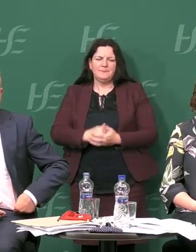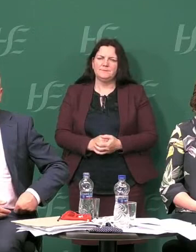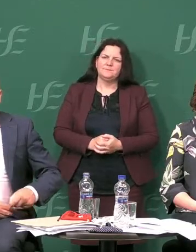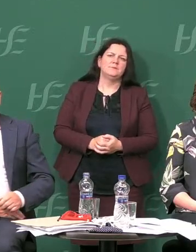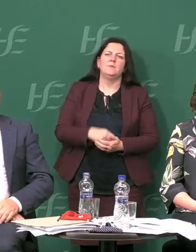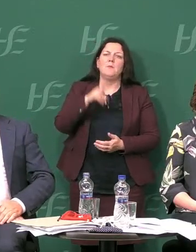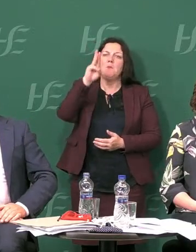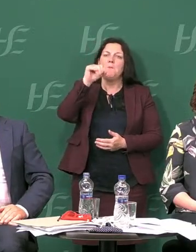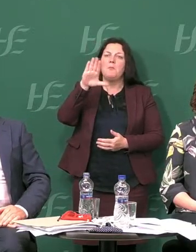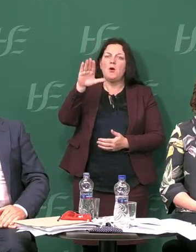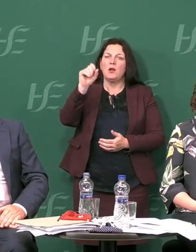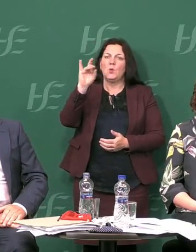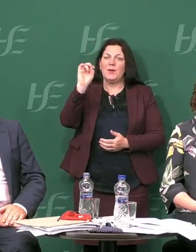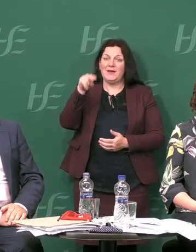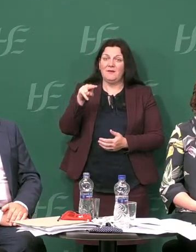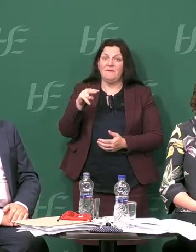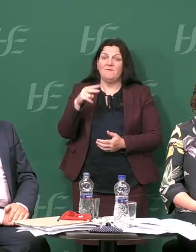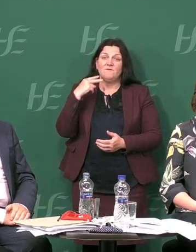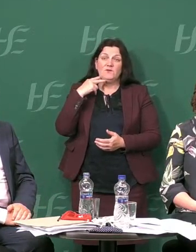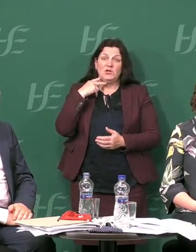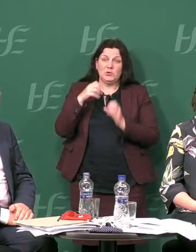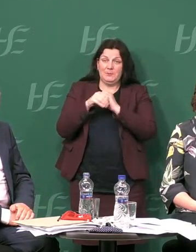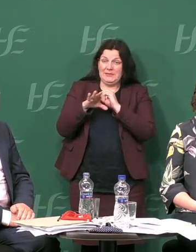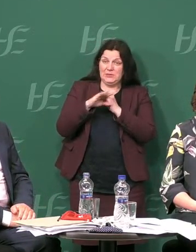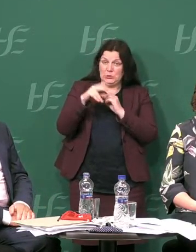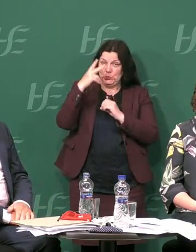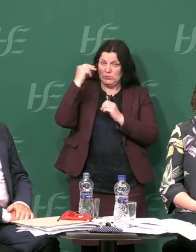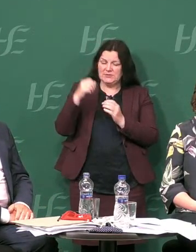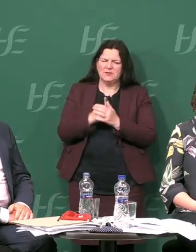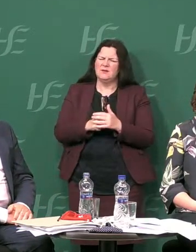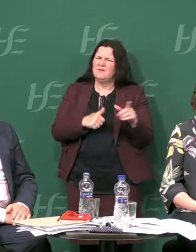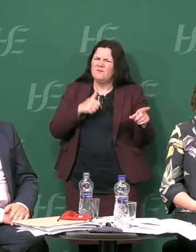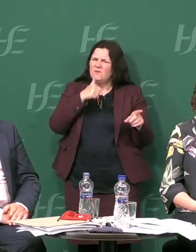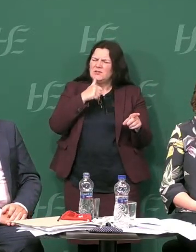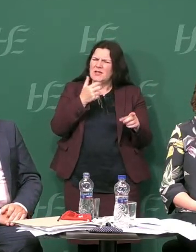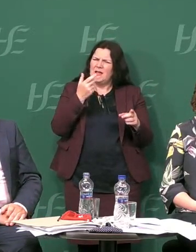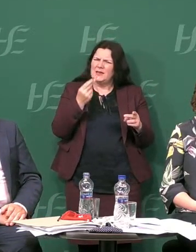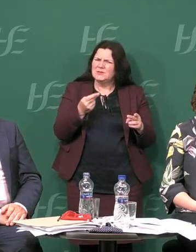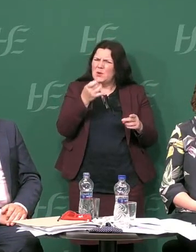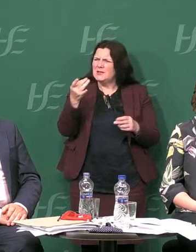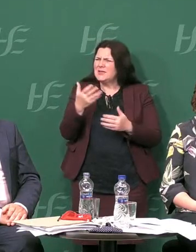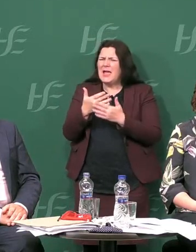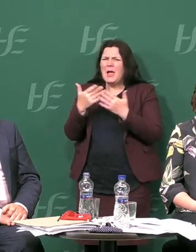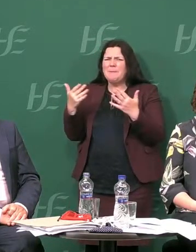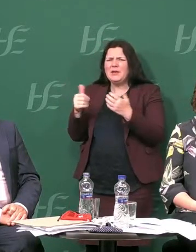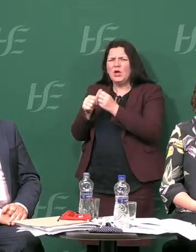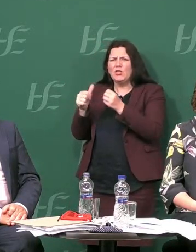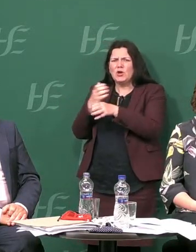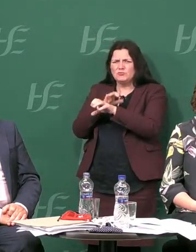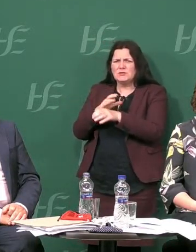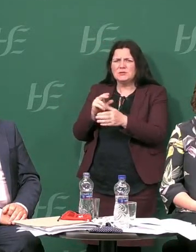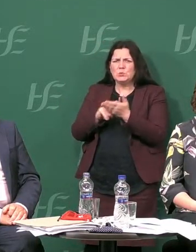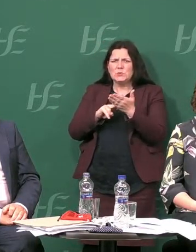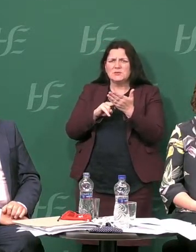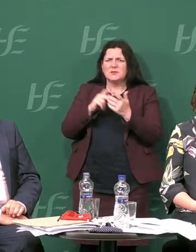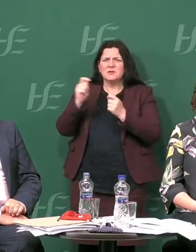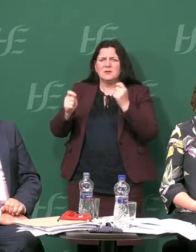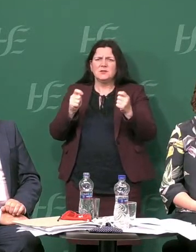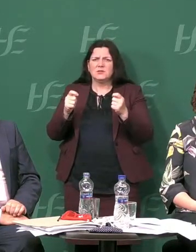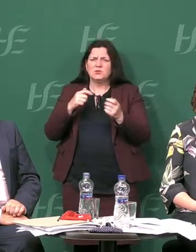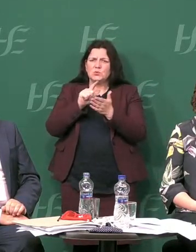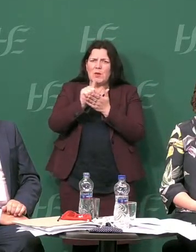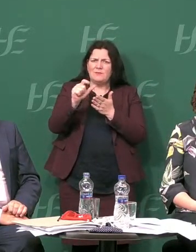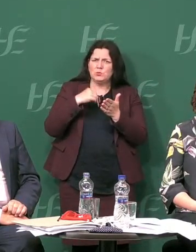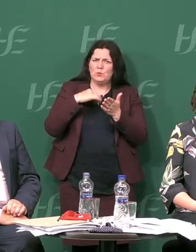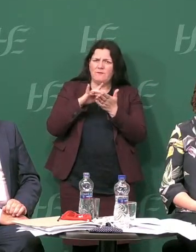Paul Quinn, Virgin Media News. Lucy, can I just ask you, first of all, do we know how many other countries and which countries are administering vaccines to 12